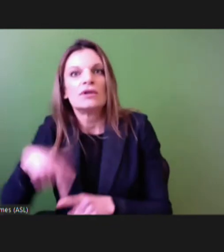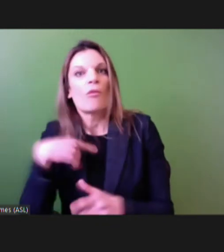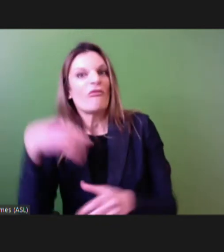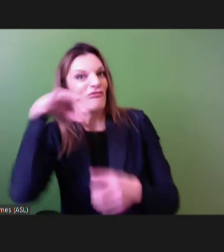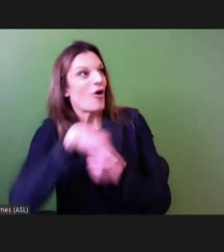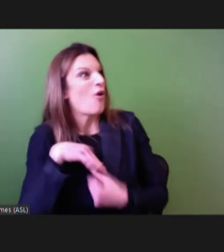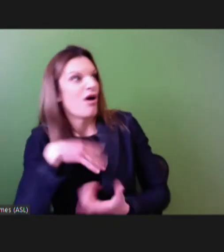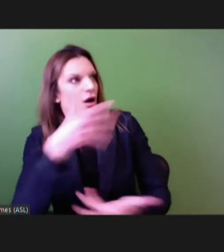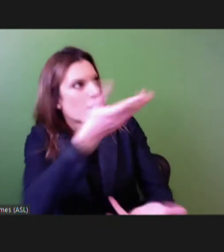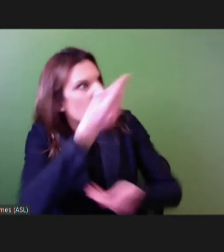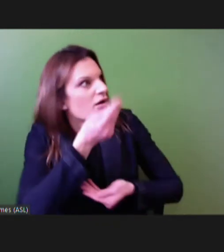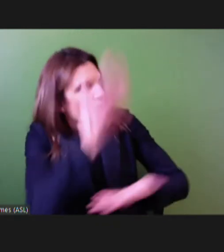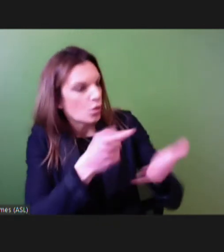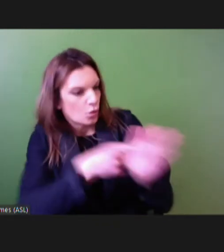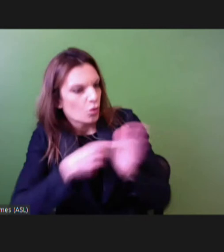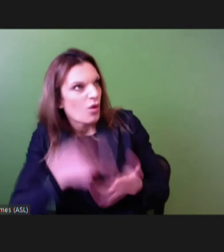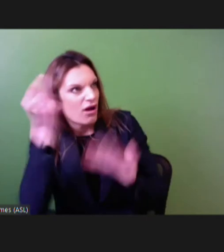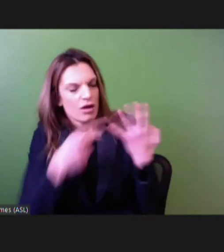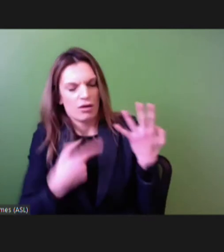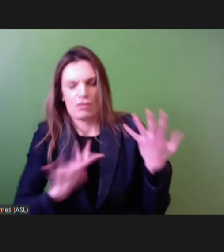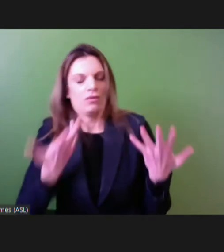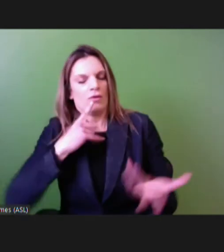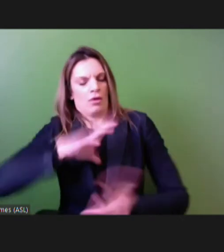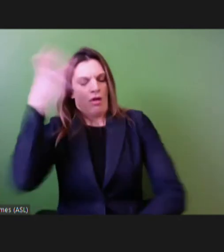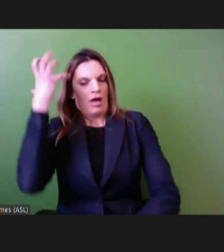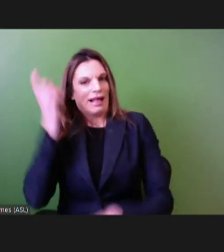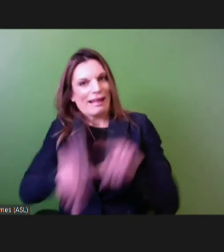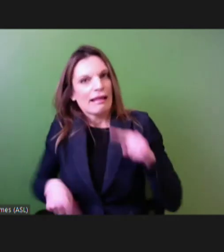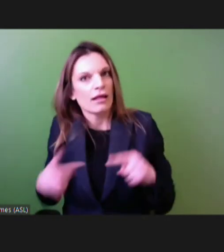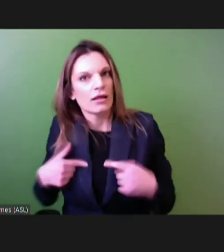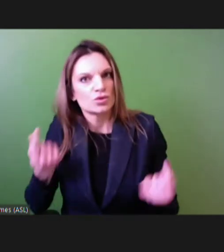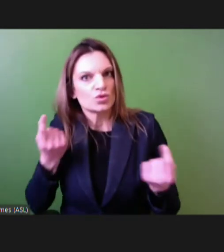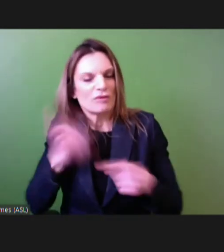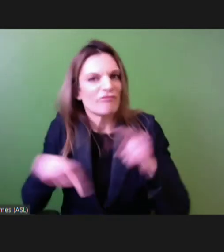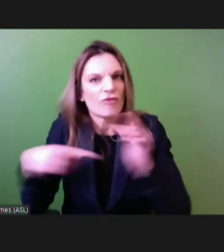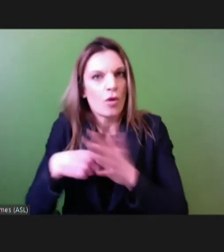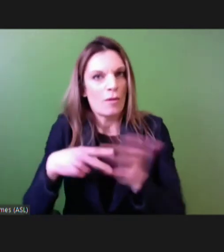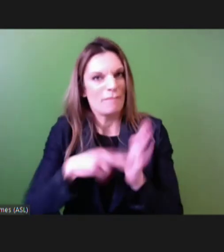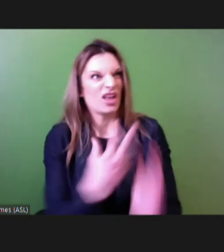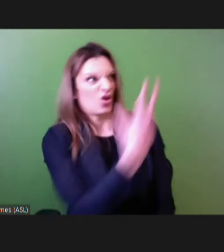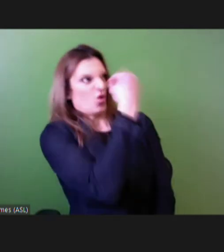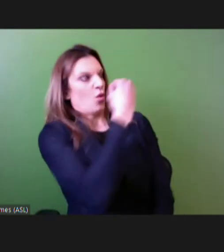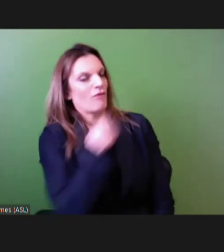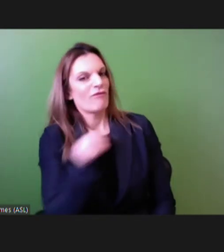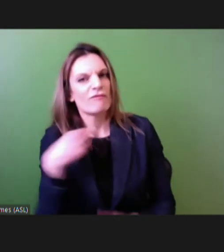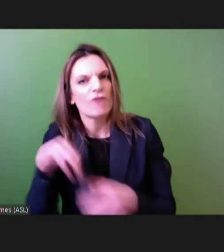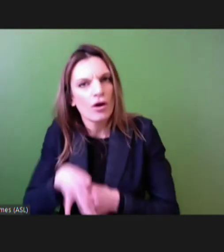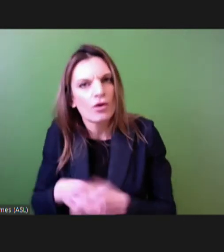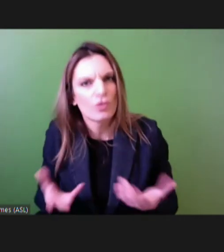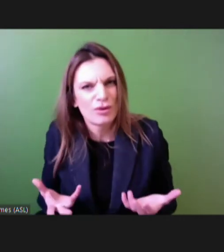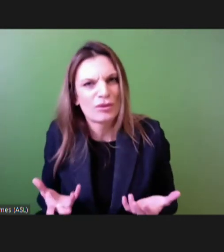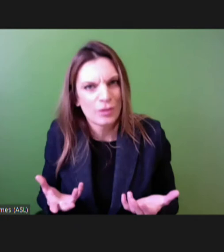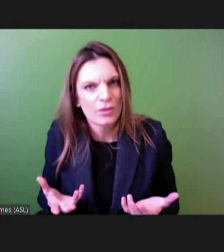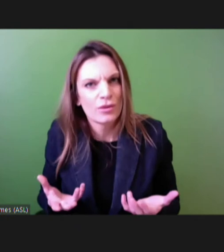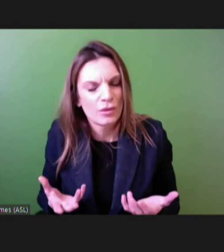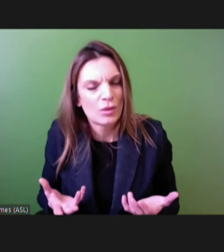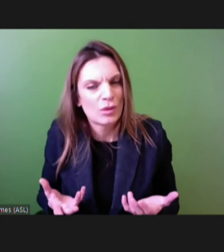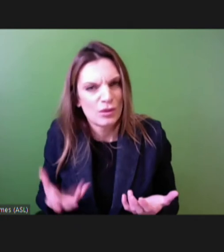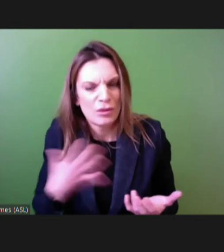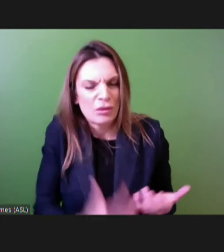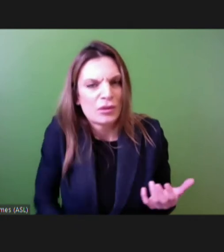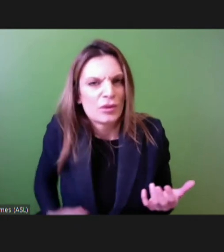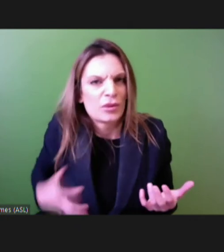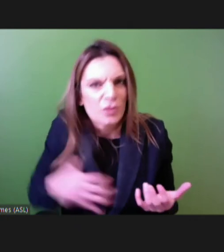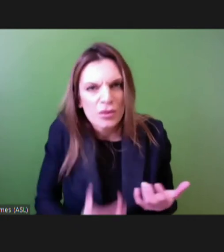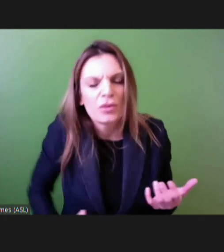voter suppression at its core. And here is probably the thing that is just so